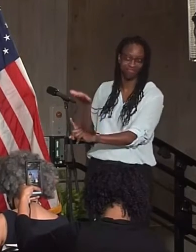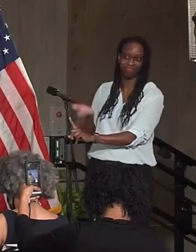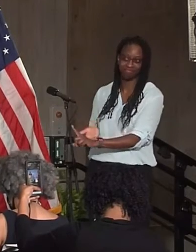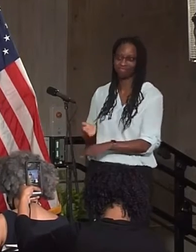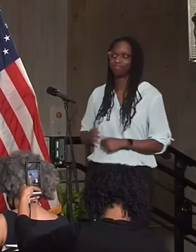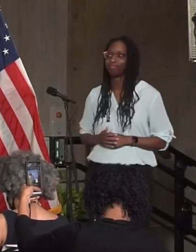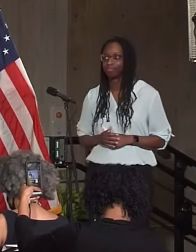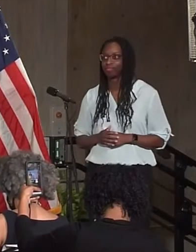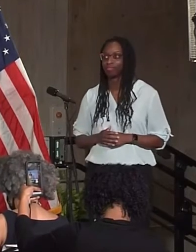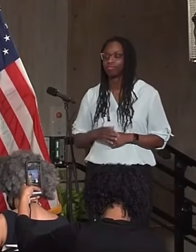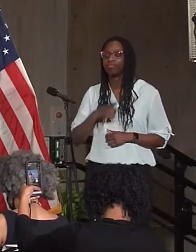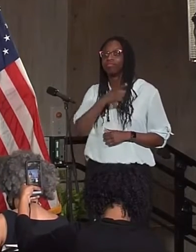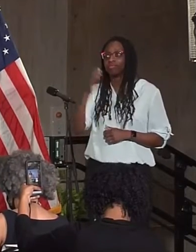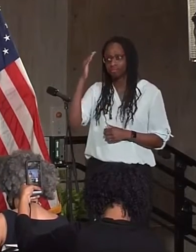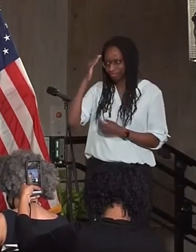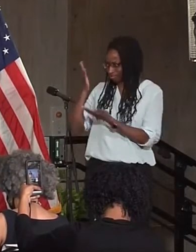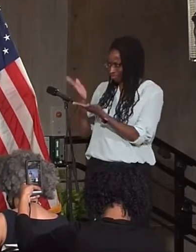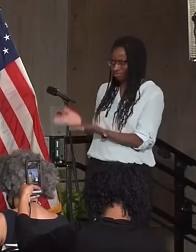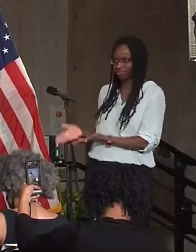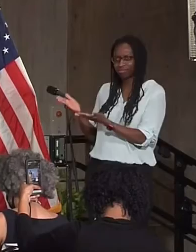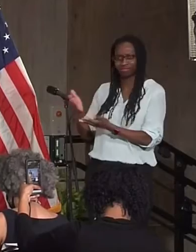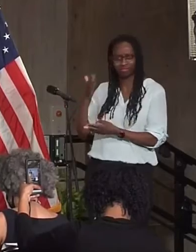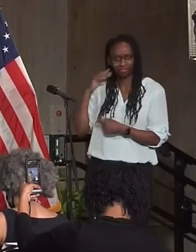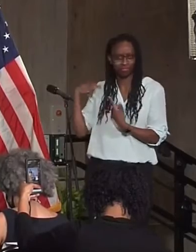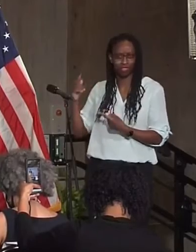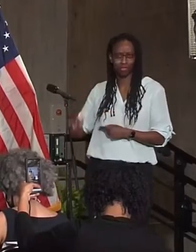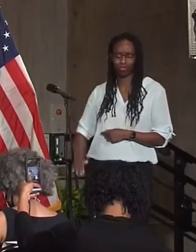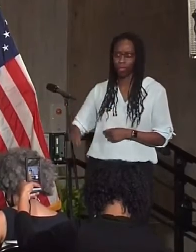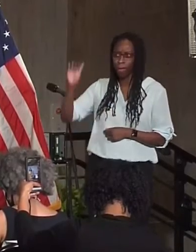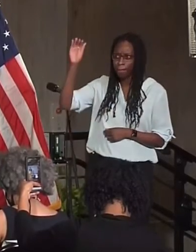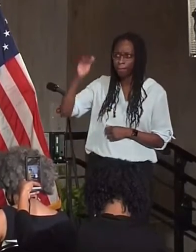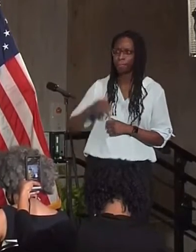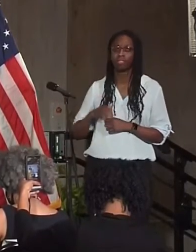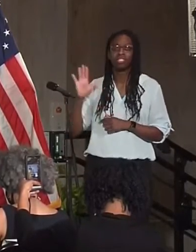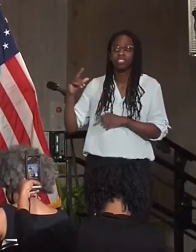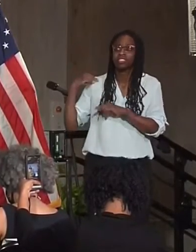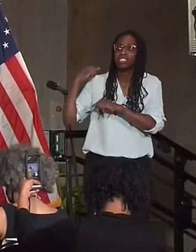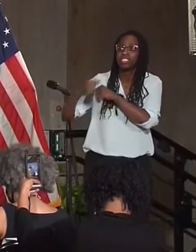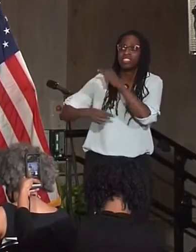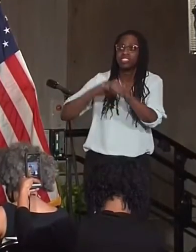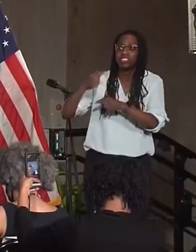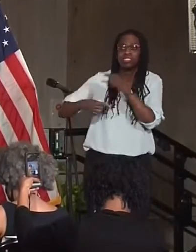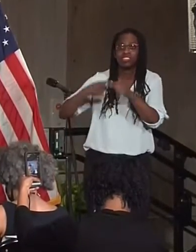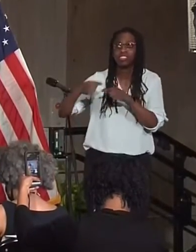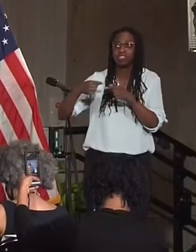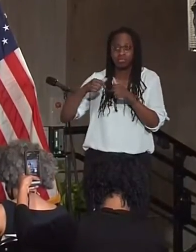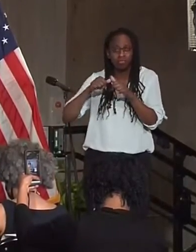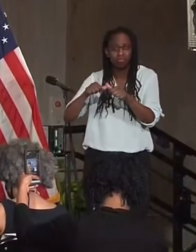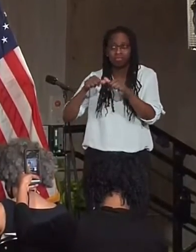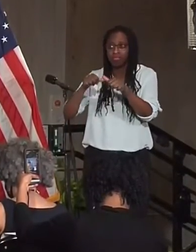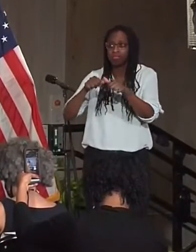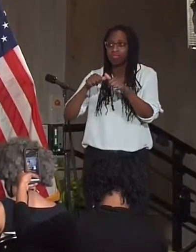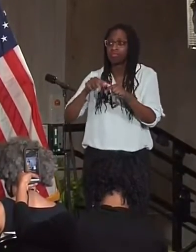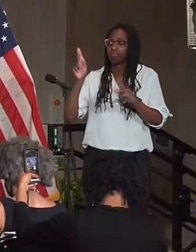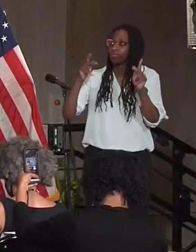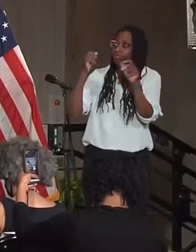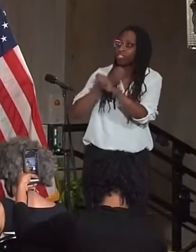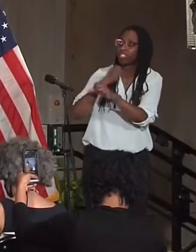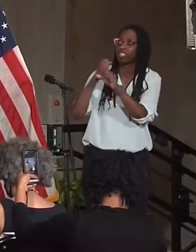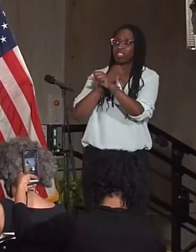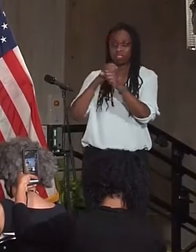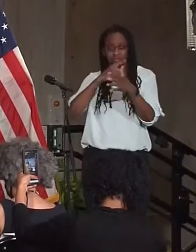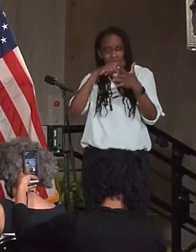almost 200 years cried out for change, you already had a plan for a fourth generation daughter